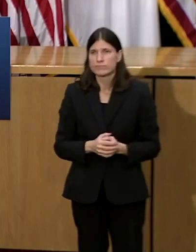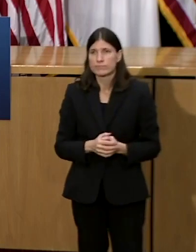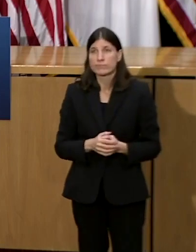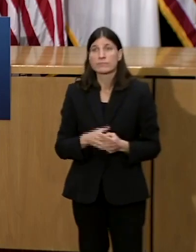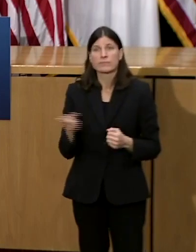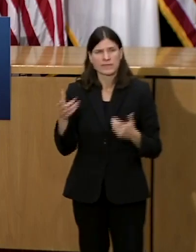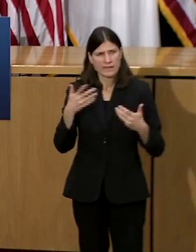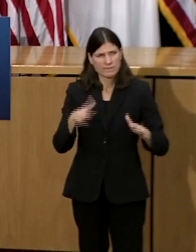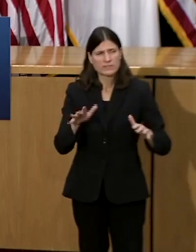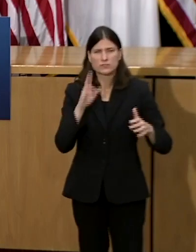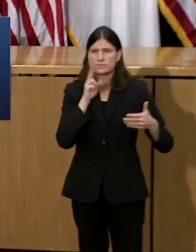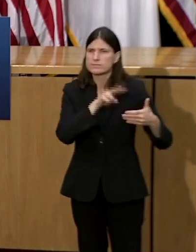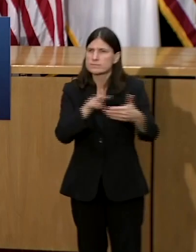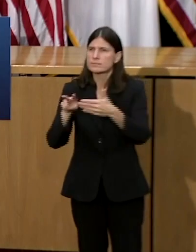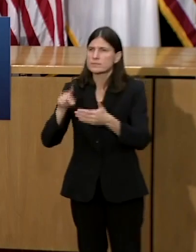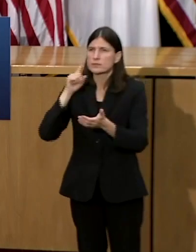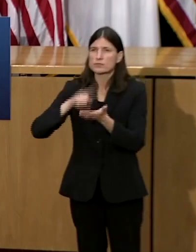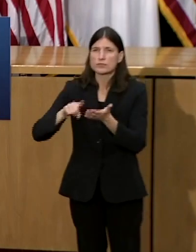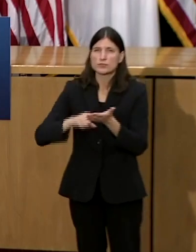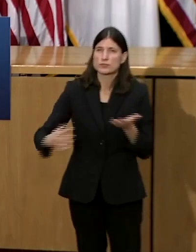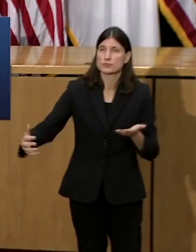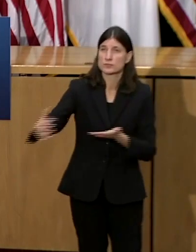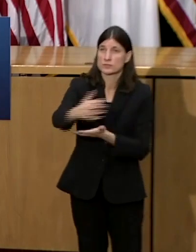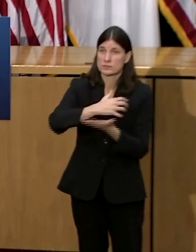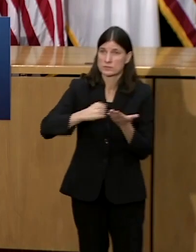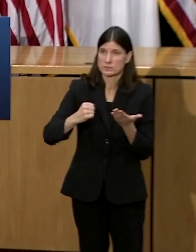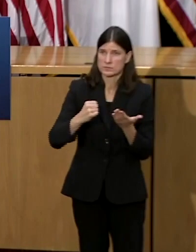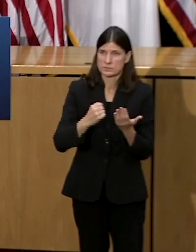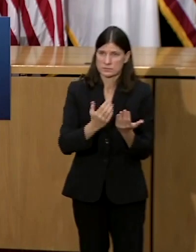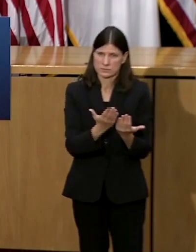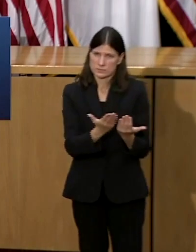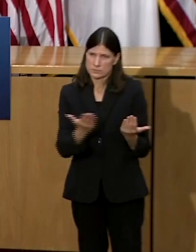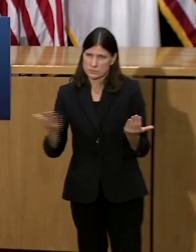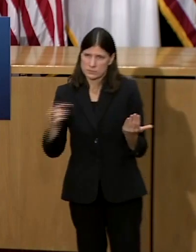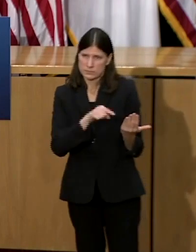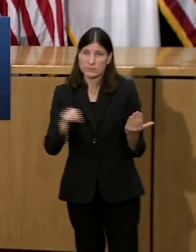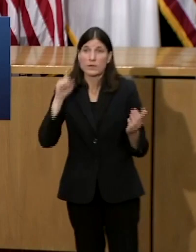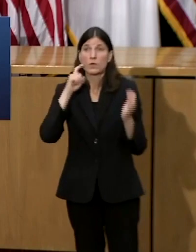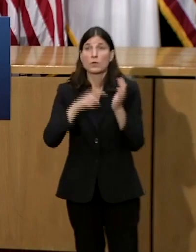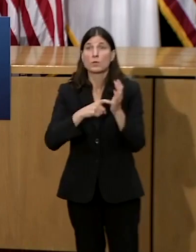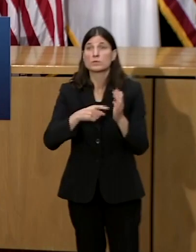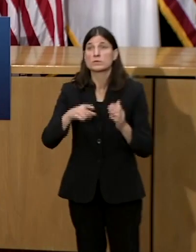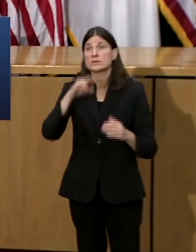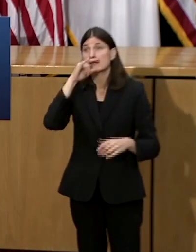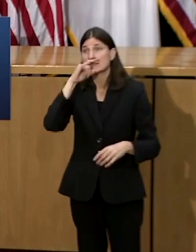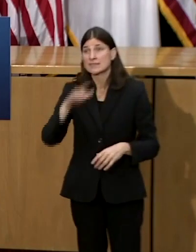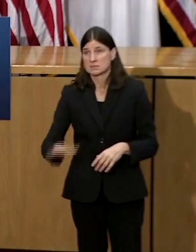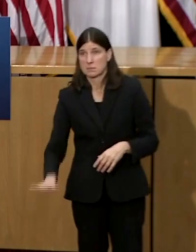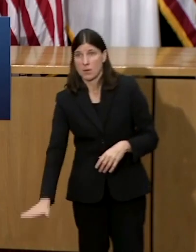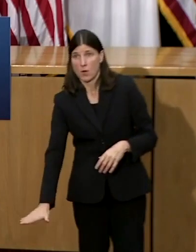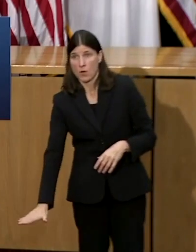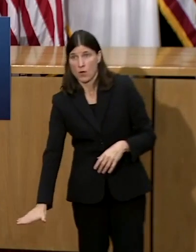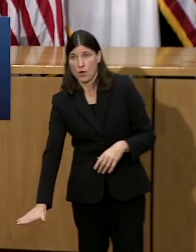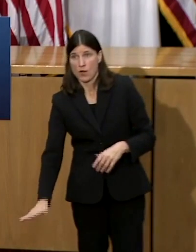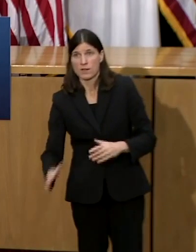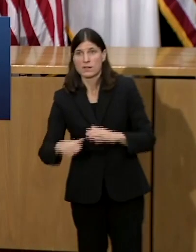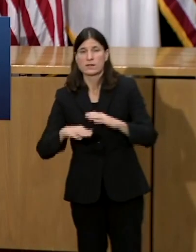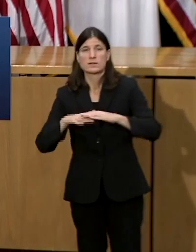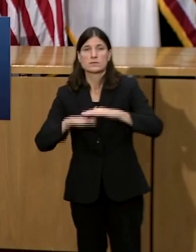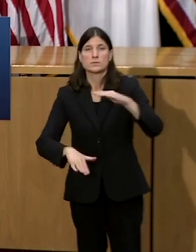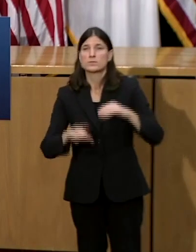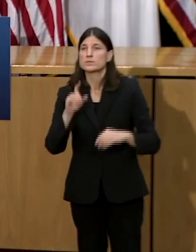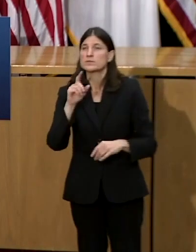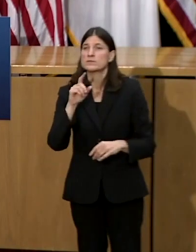and the kindergartners are really suffering being at home. It's very difficult as well. I mean, we all think of our kindergarten